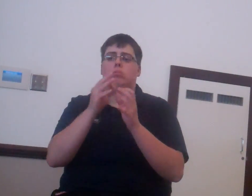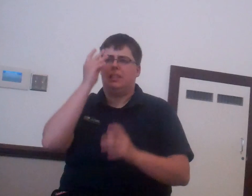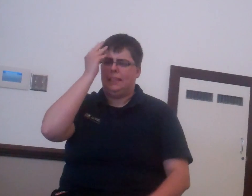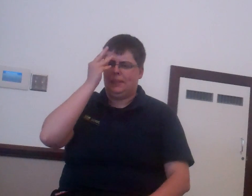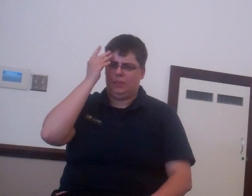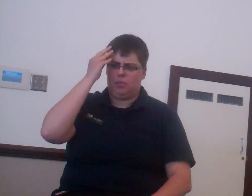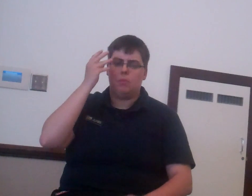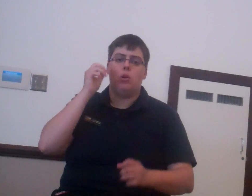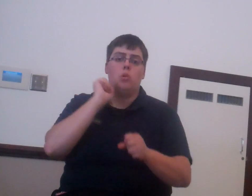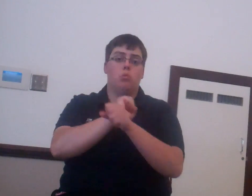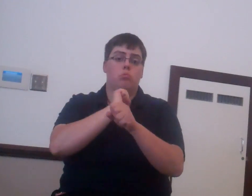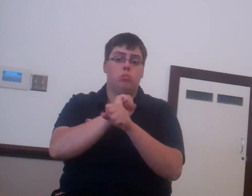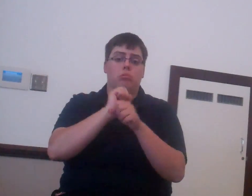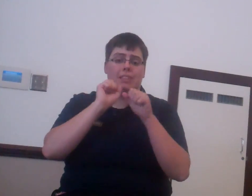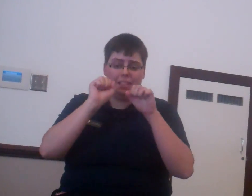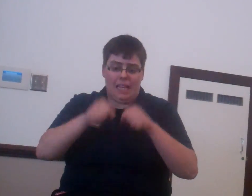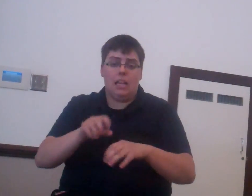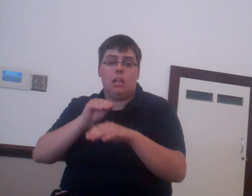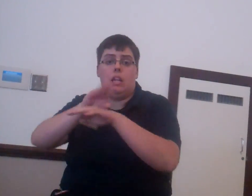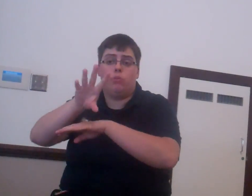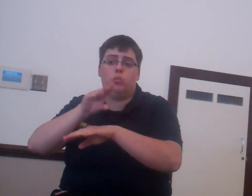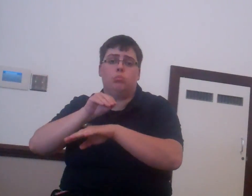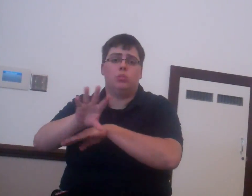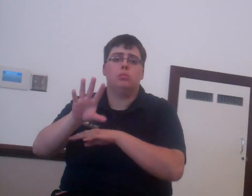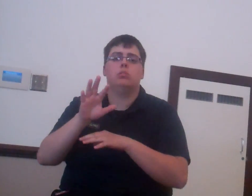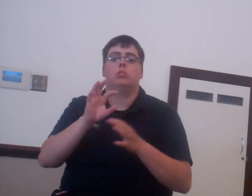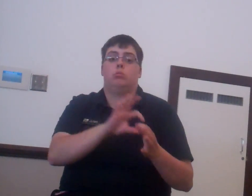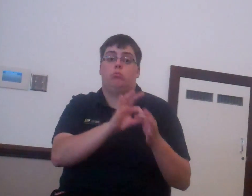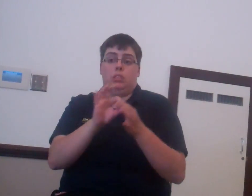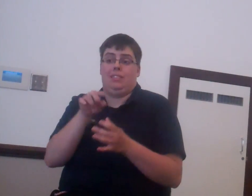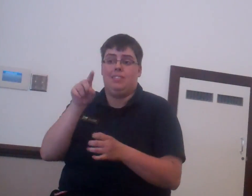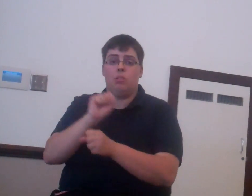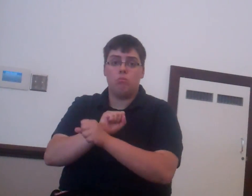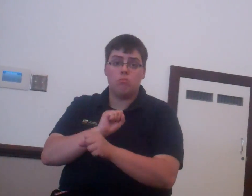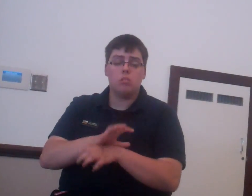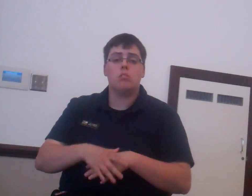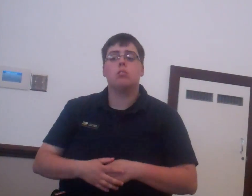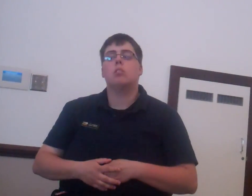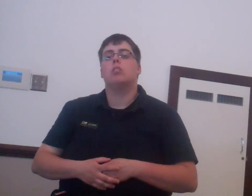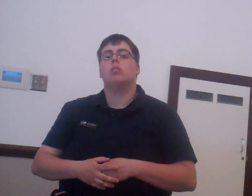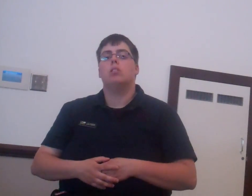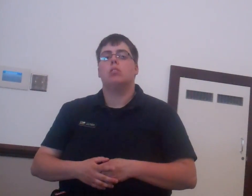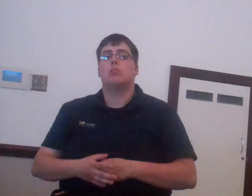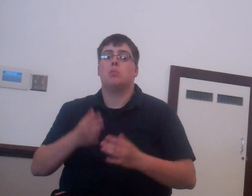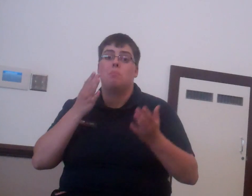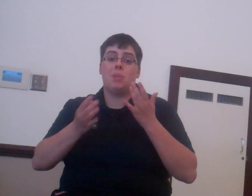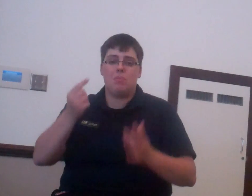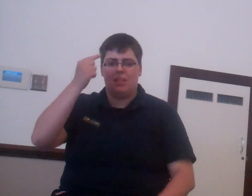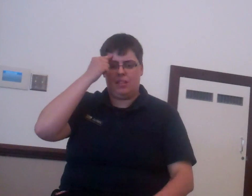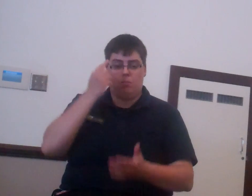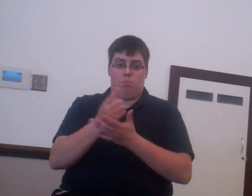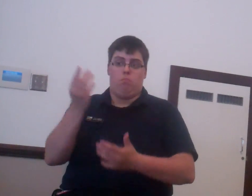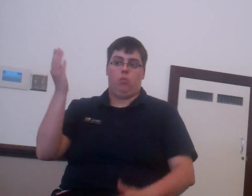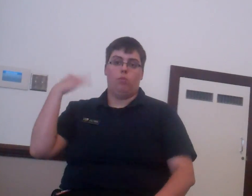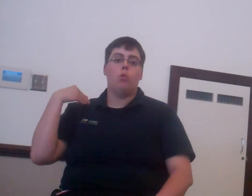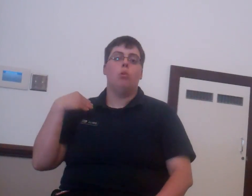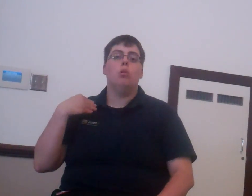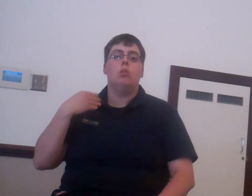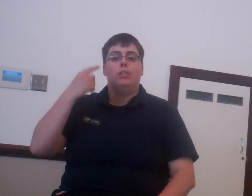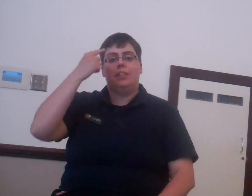that we've maybe been talking about all semester. We think about like, oh, our friends, or oh, our family, or our romantic partner. At work, there's a lot of interpersonal stuff going on